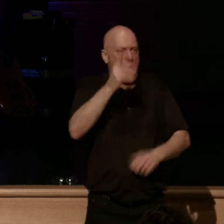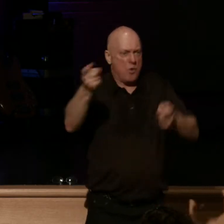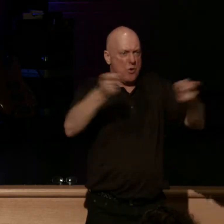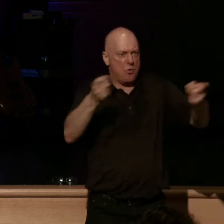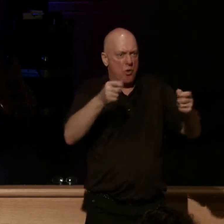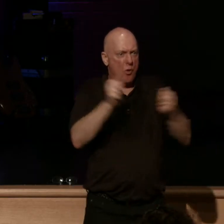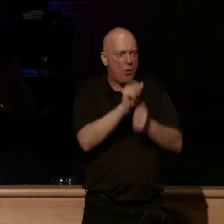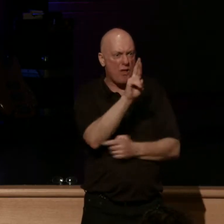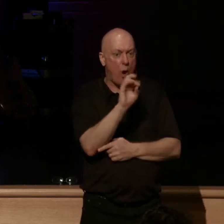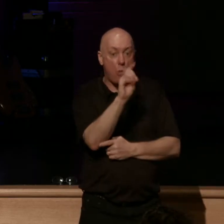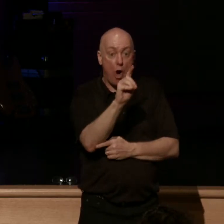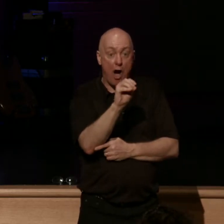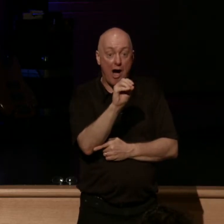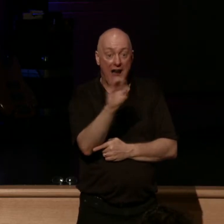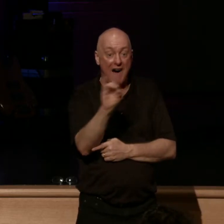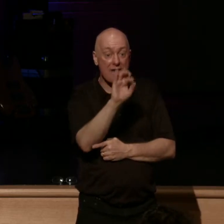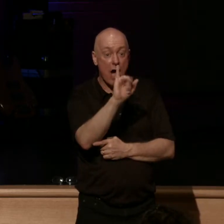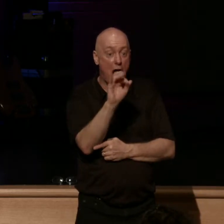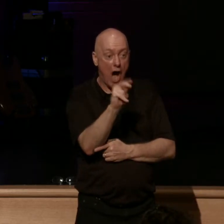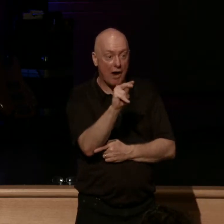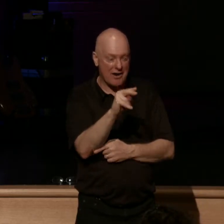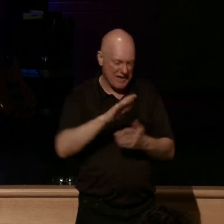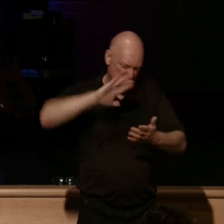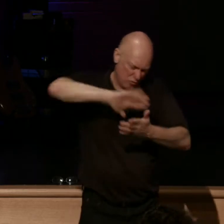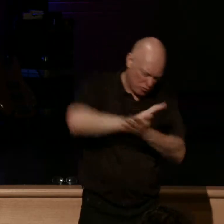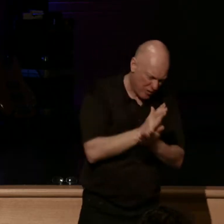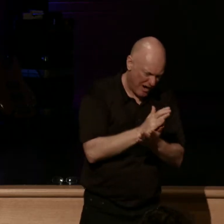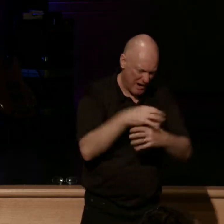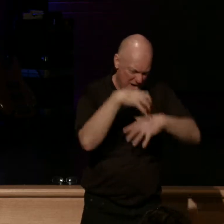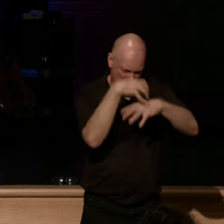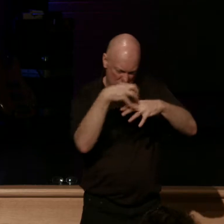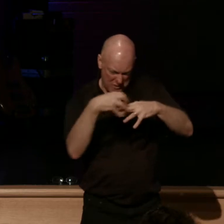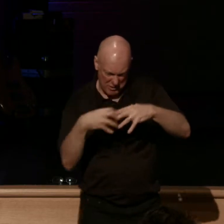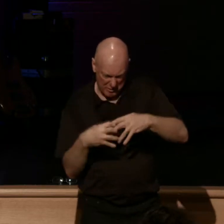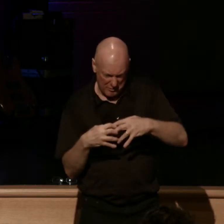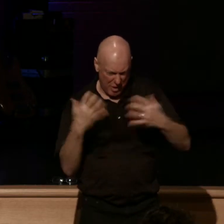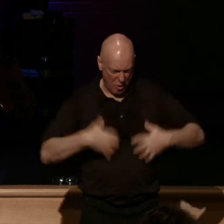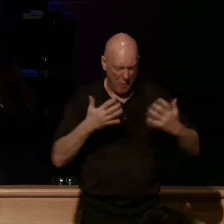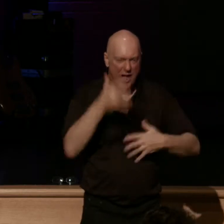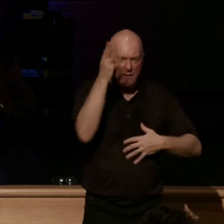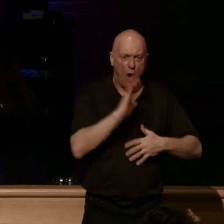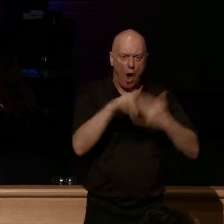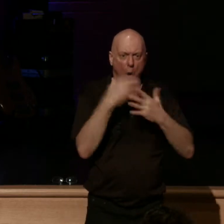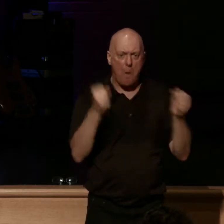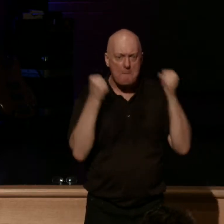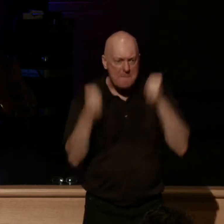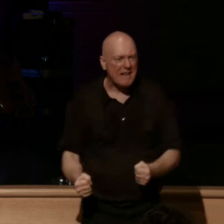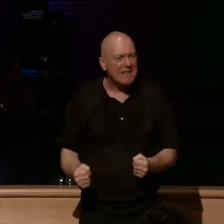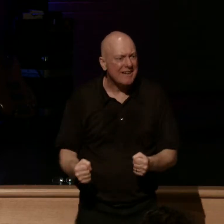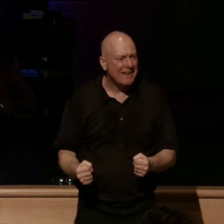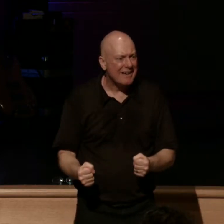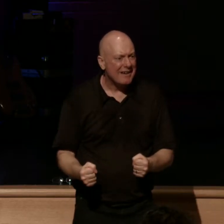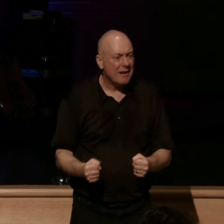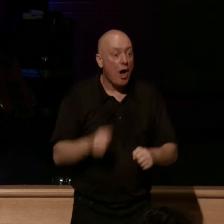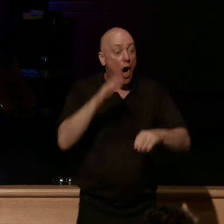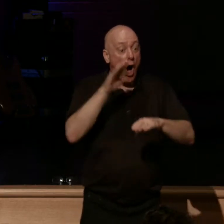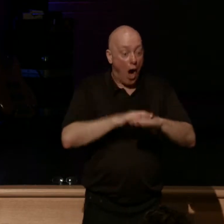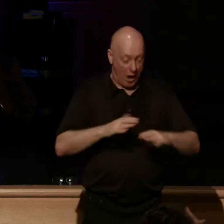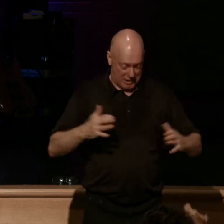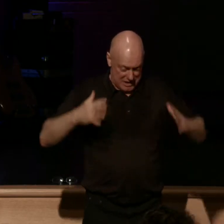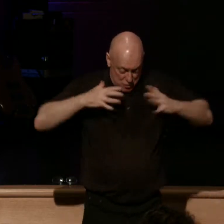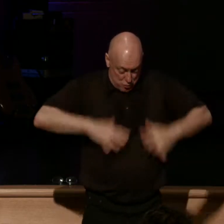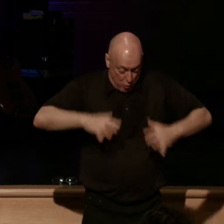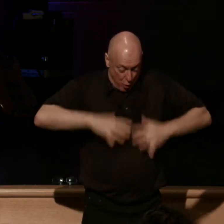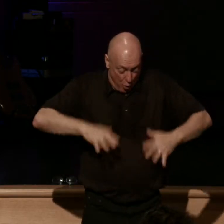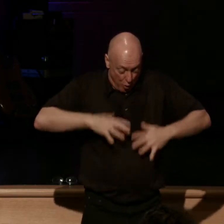with a rod of iron. He will tread the winepress of the fury of the wrath of God the Almighty. And on his robe